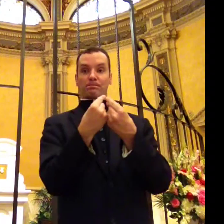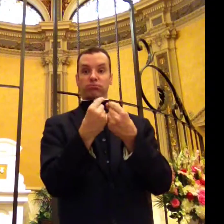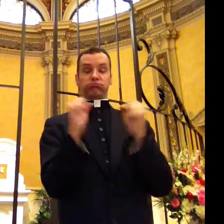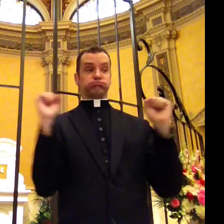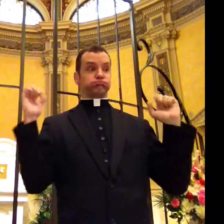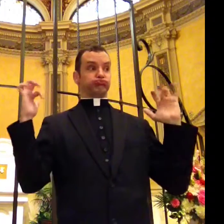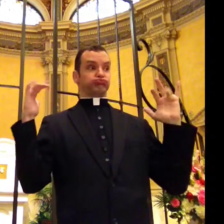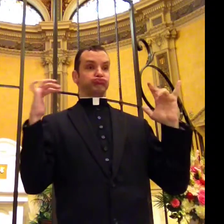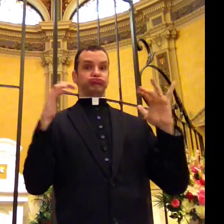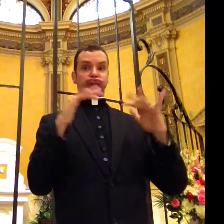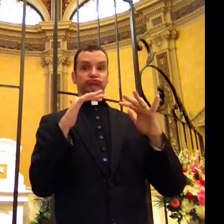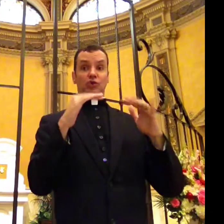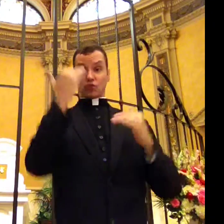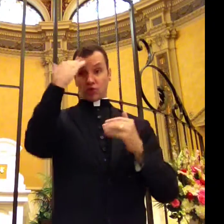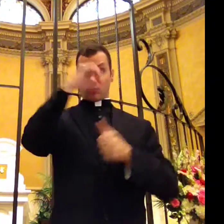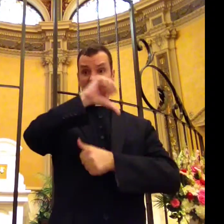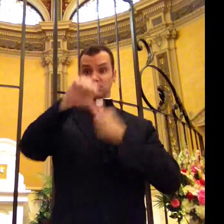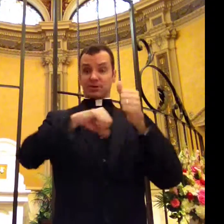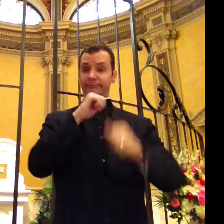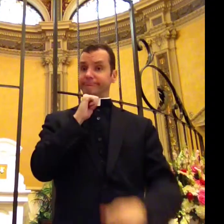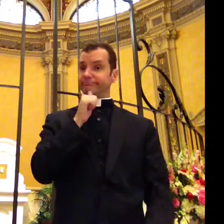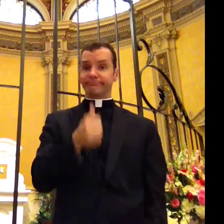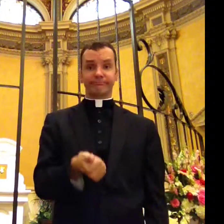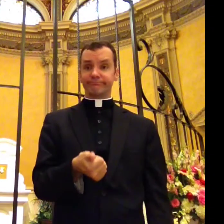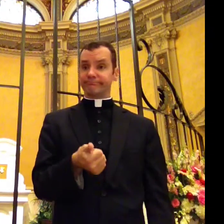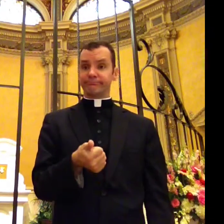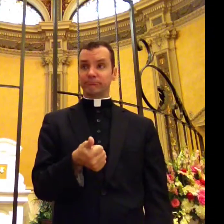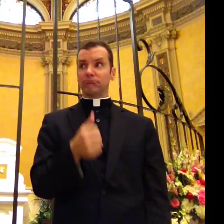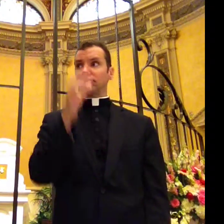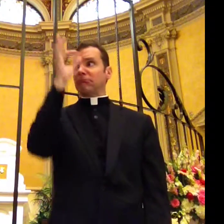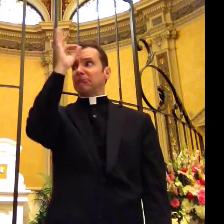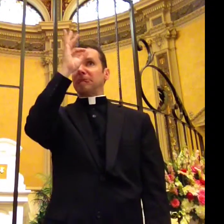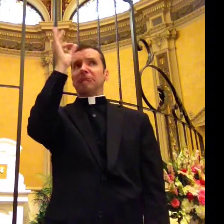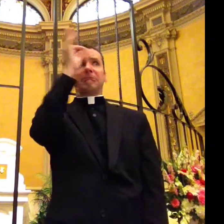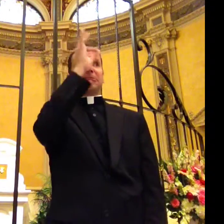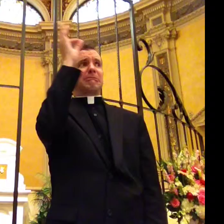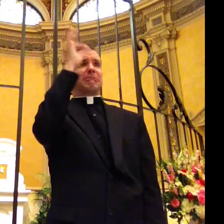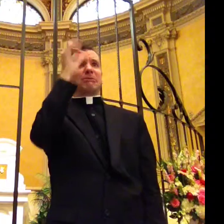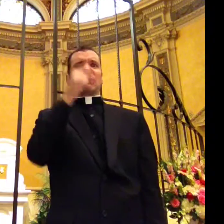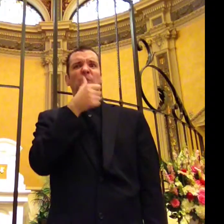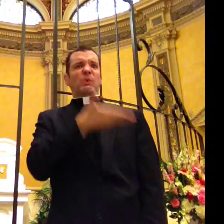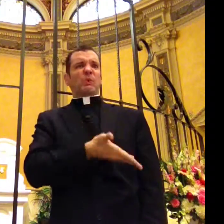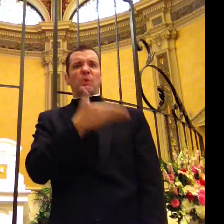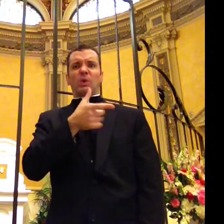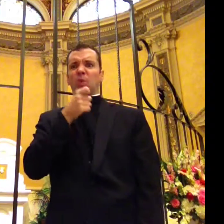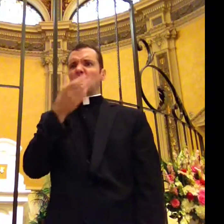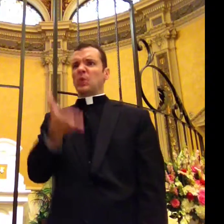Day, when our group first gathered together, we did not know each other.